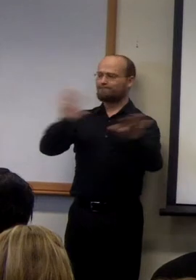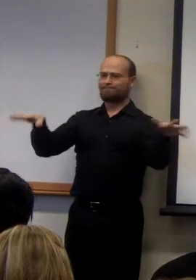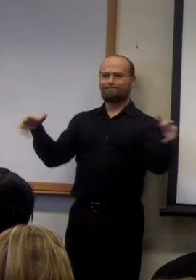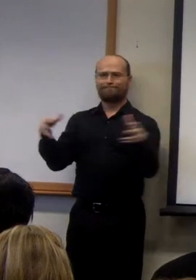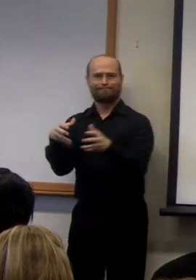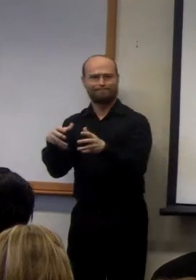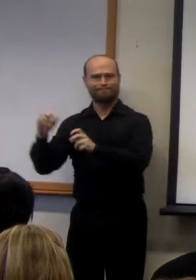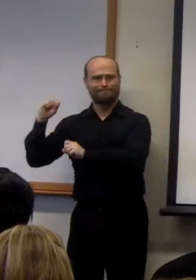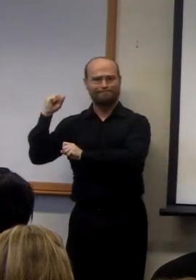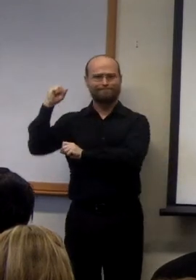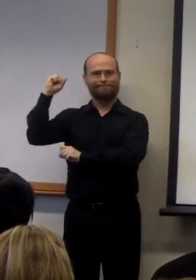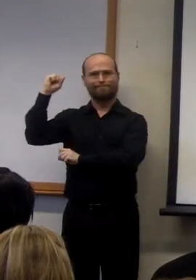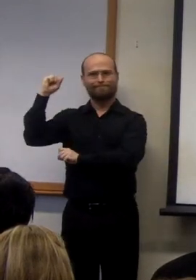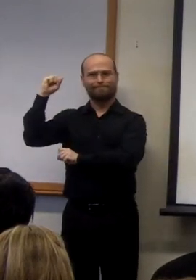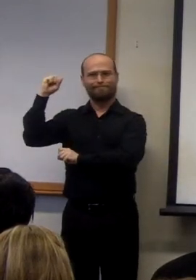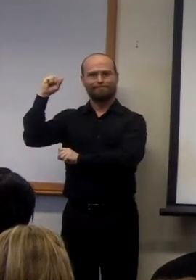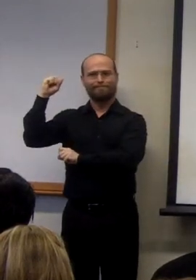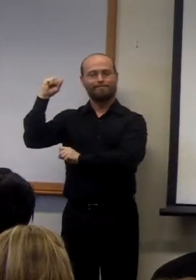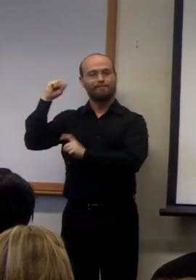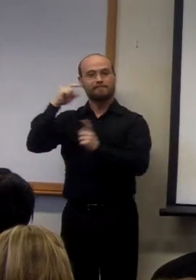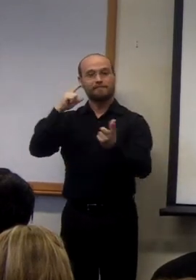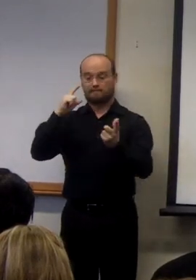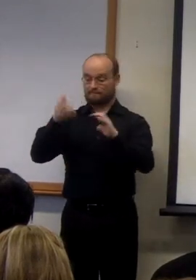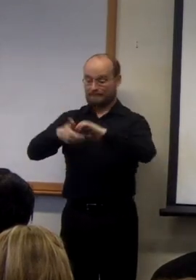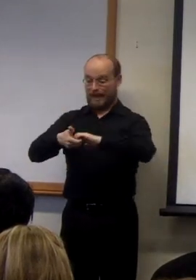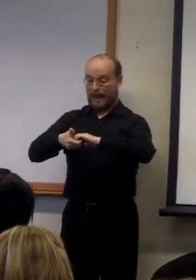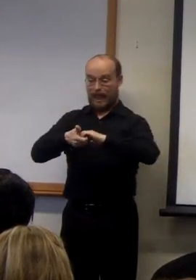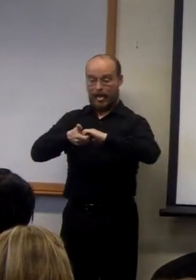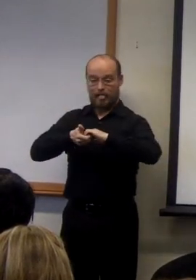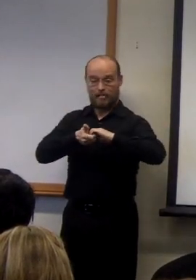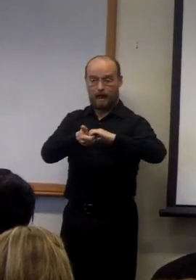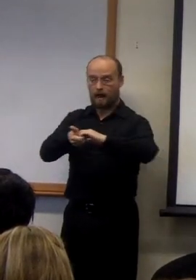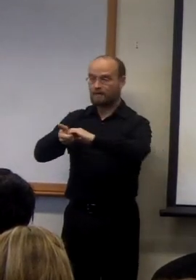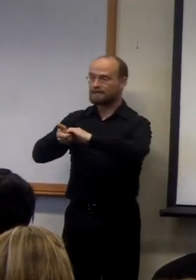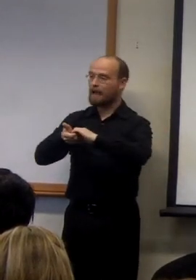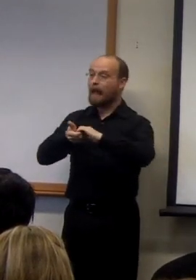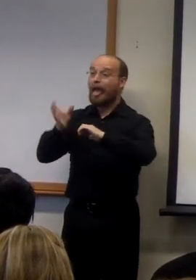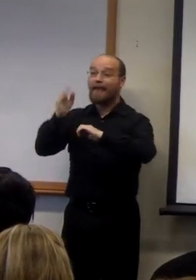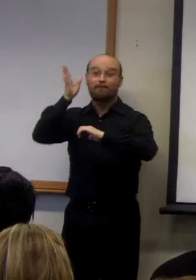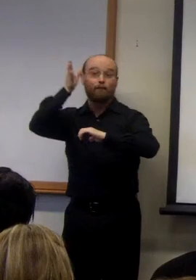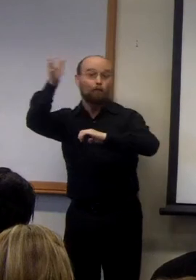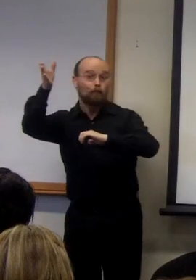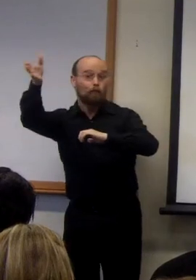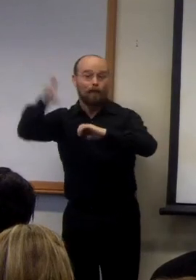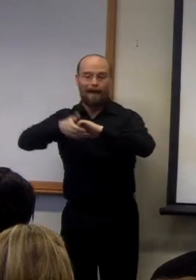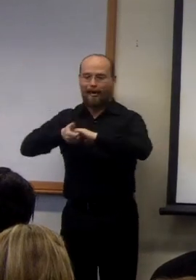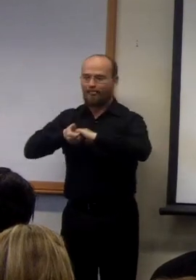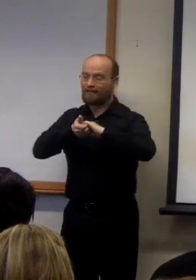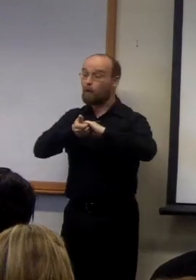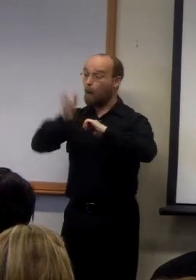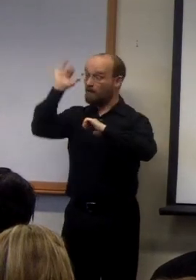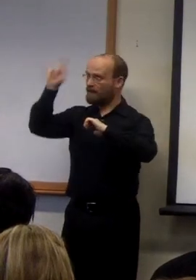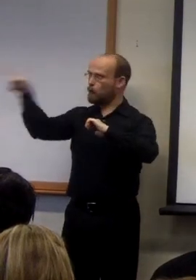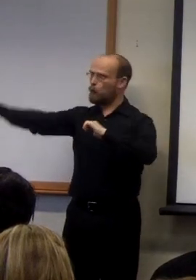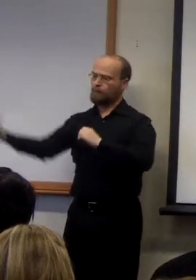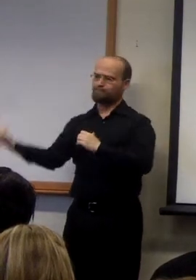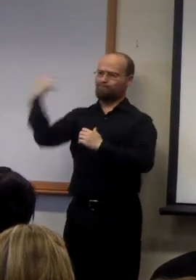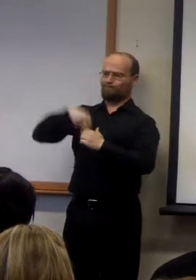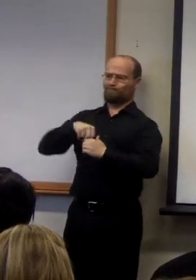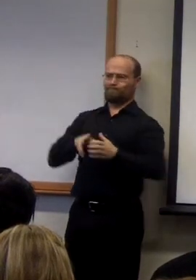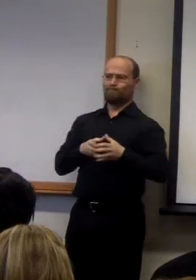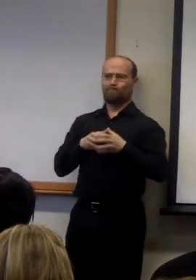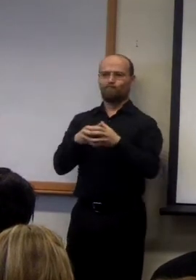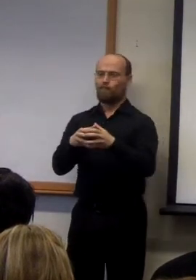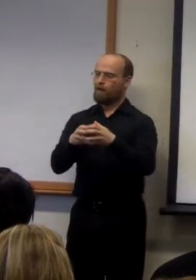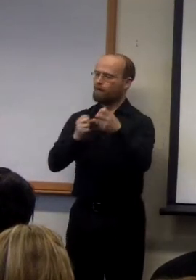make a move. And allies, and hopefully potential allies, I hope that you will move with us, in solidarity